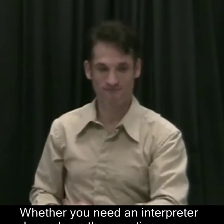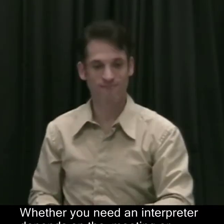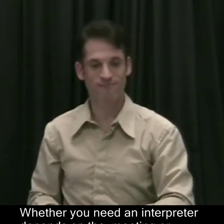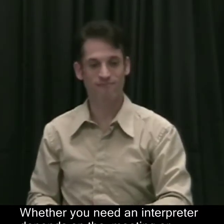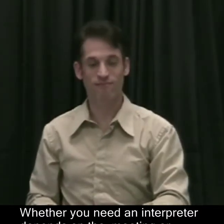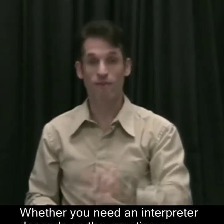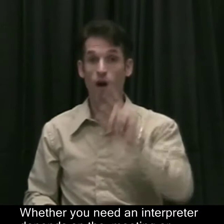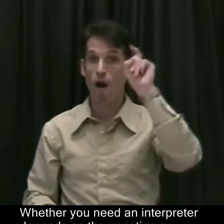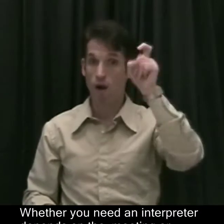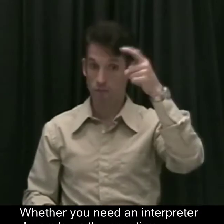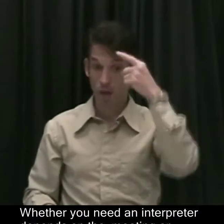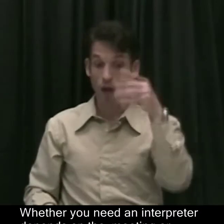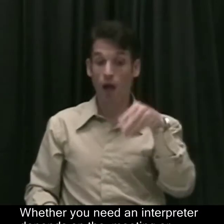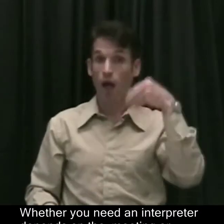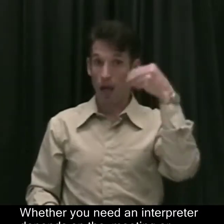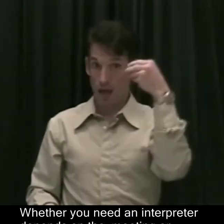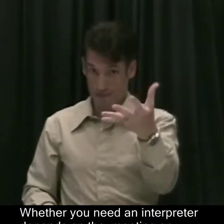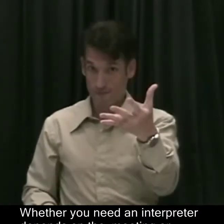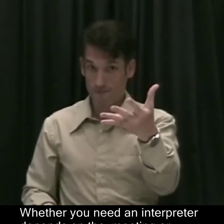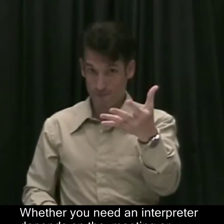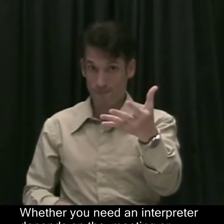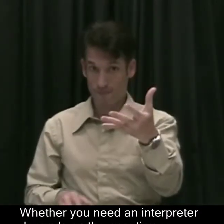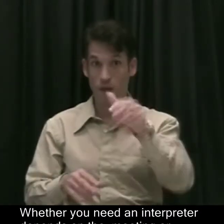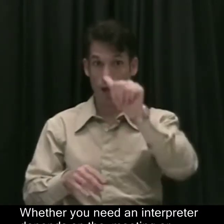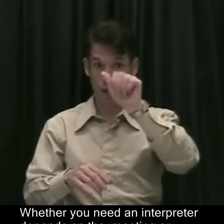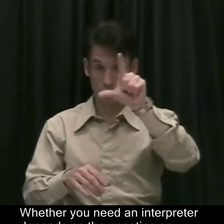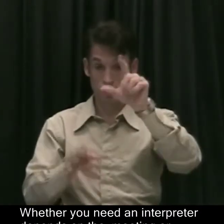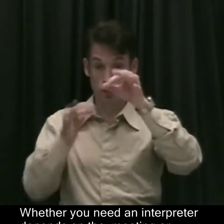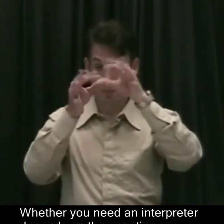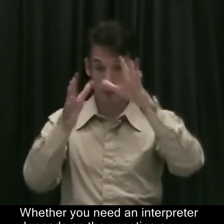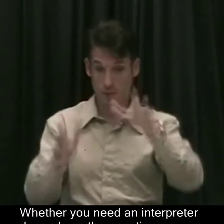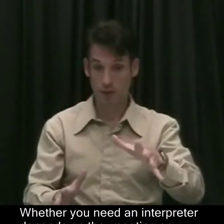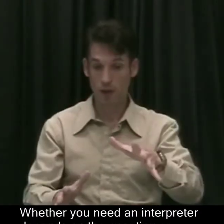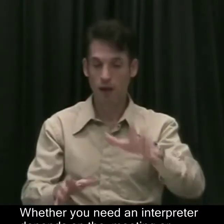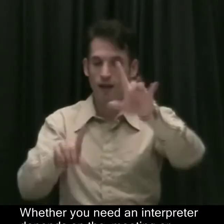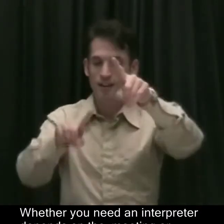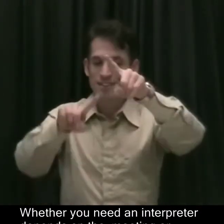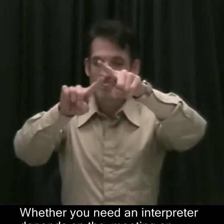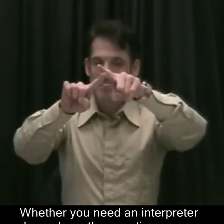Whether you need an interpreter depends on the meeting or event.